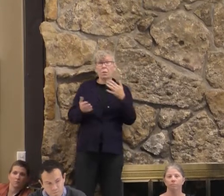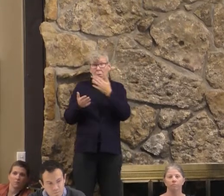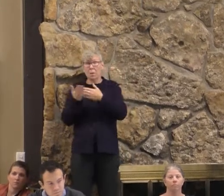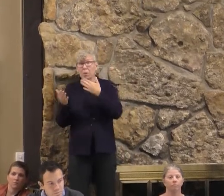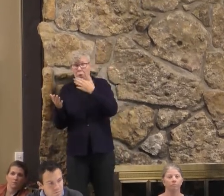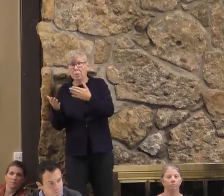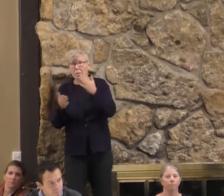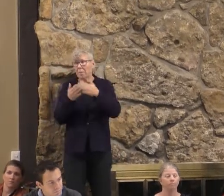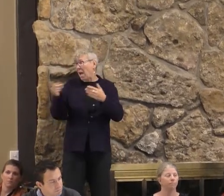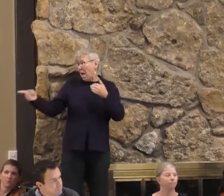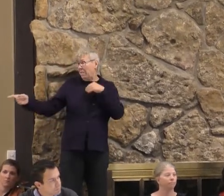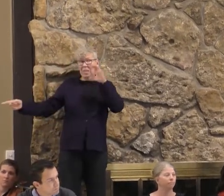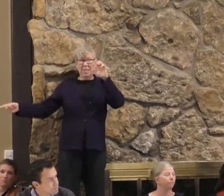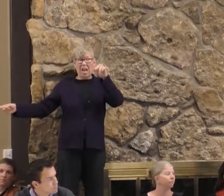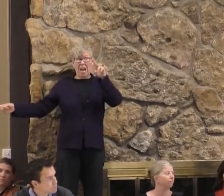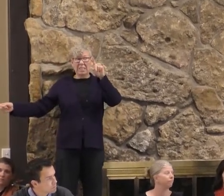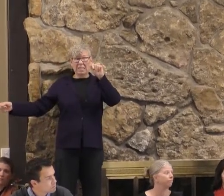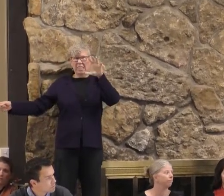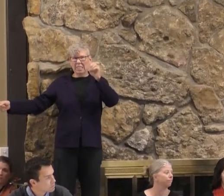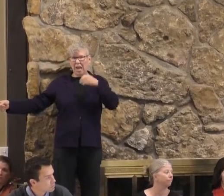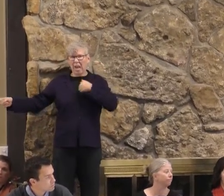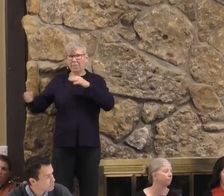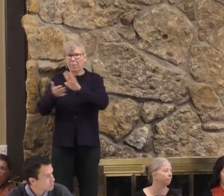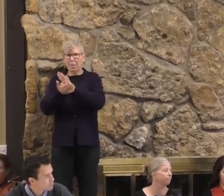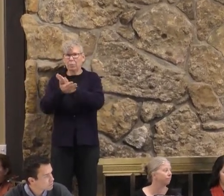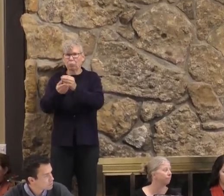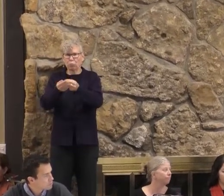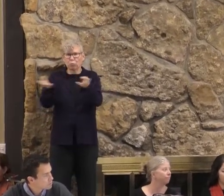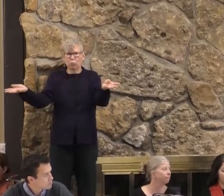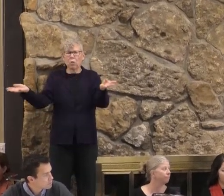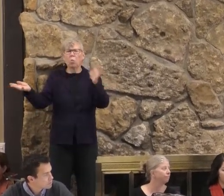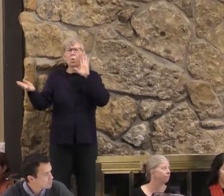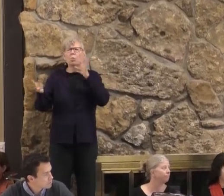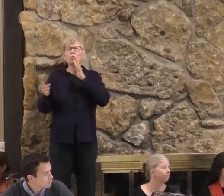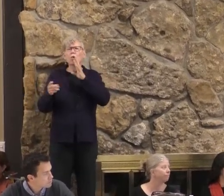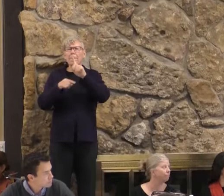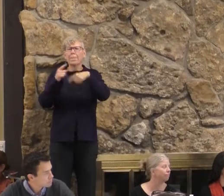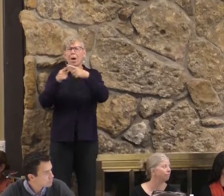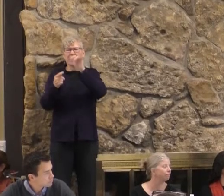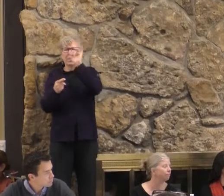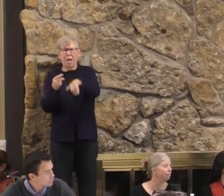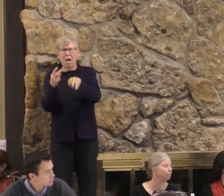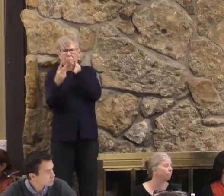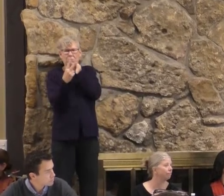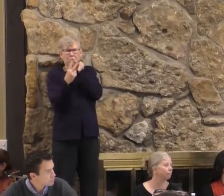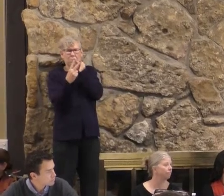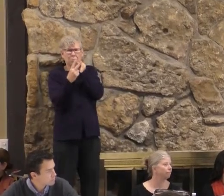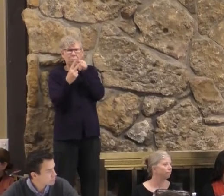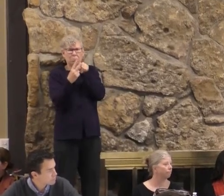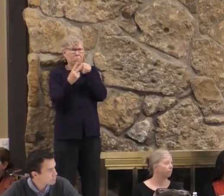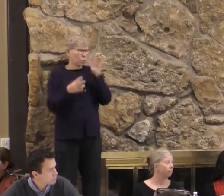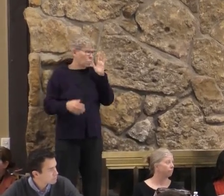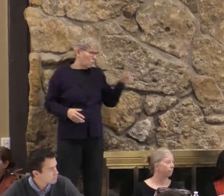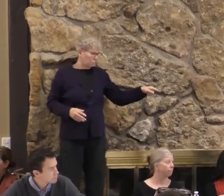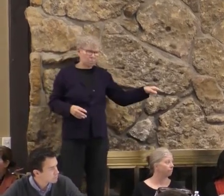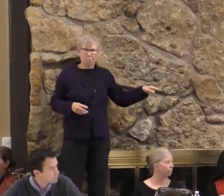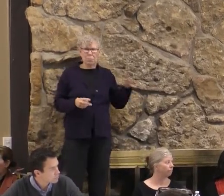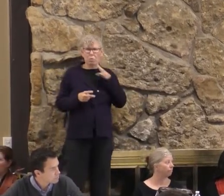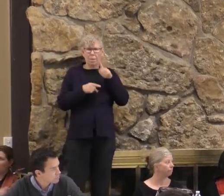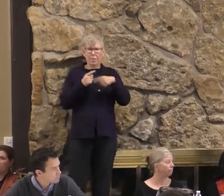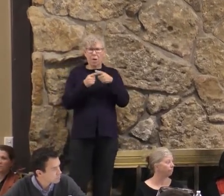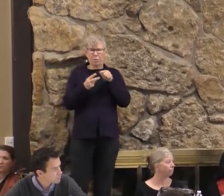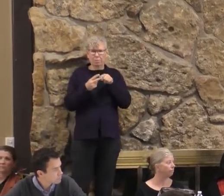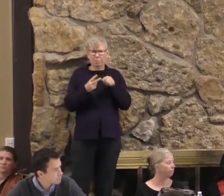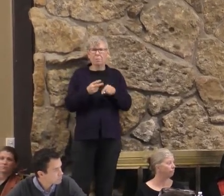you to kind of address those two things together, because that's an area that comes out that seems to be brought up a lot. All